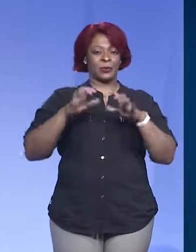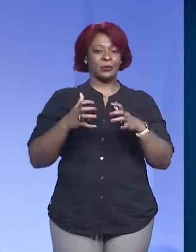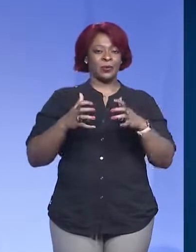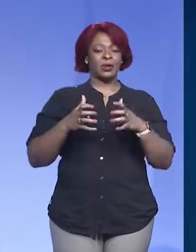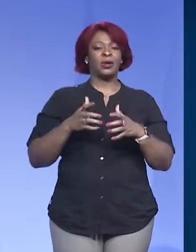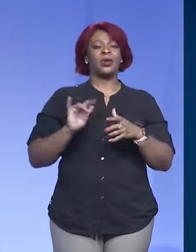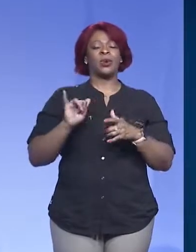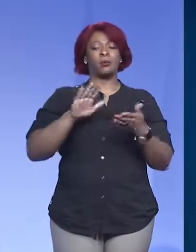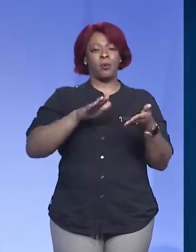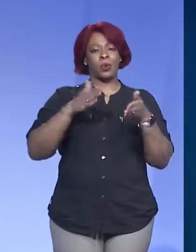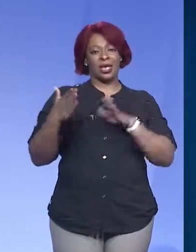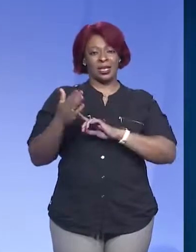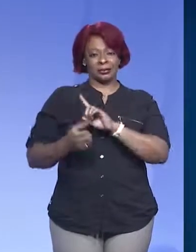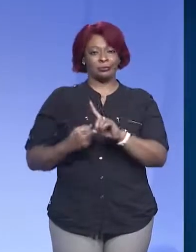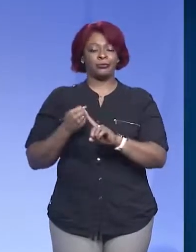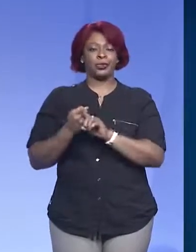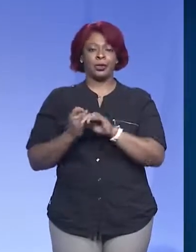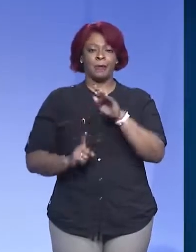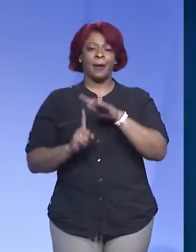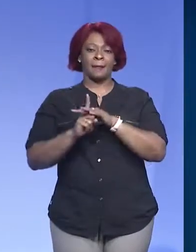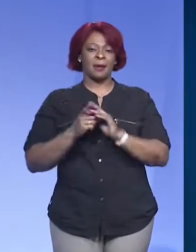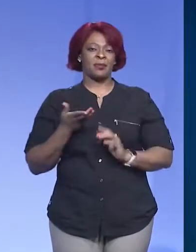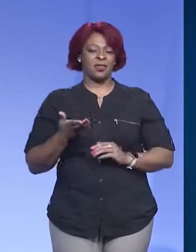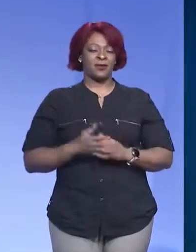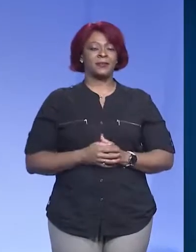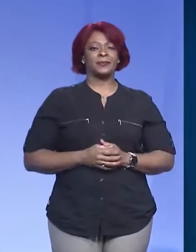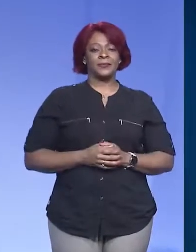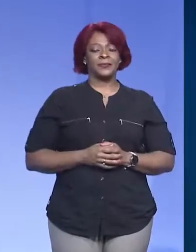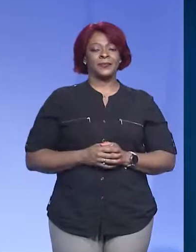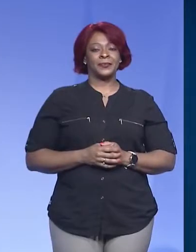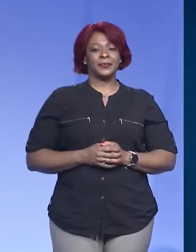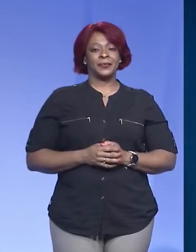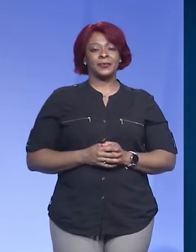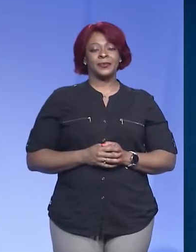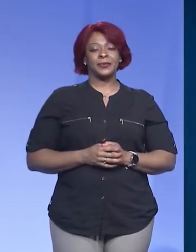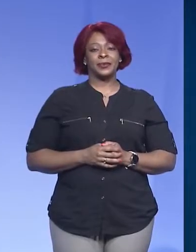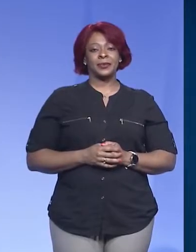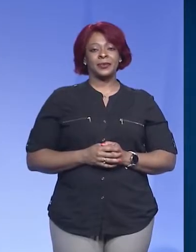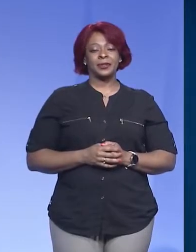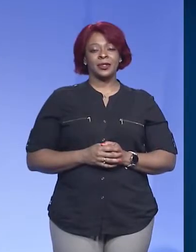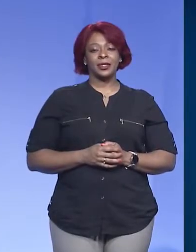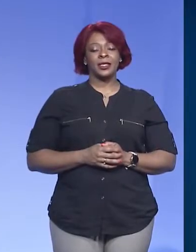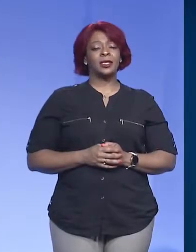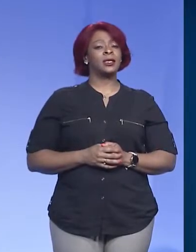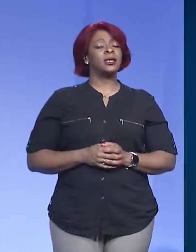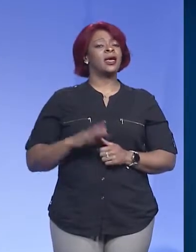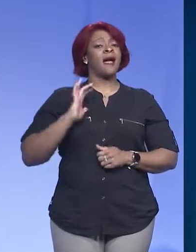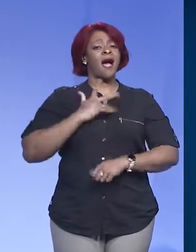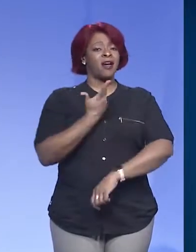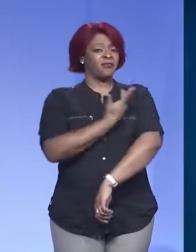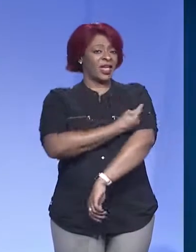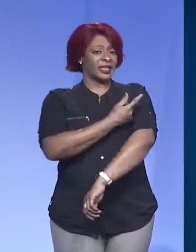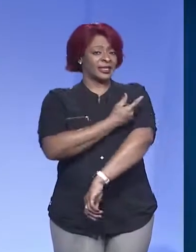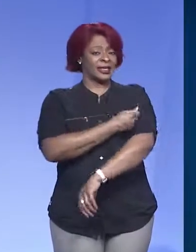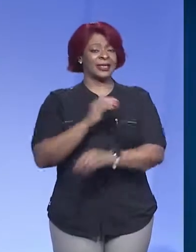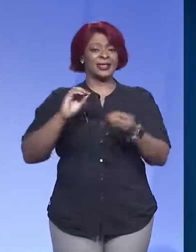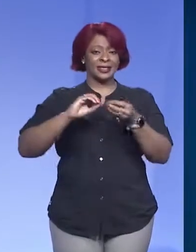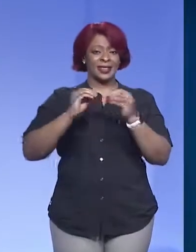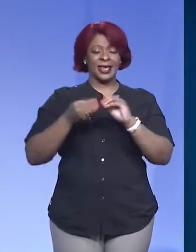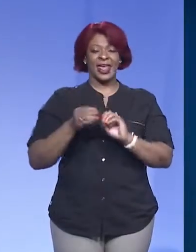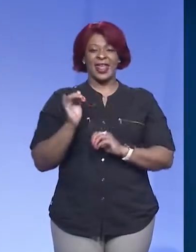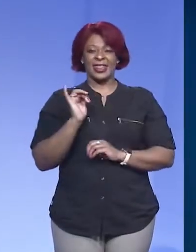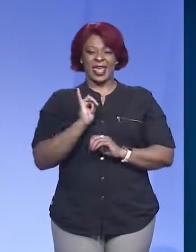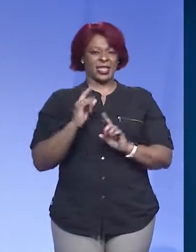where mortality begins to show up. Next slide, please. When we look at our vaccination data, this is